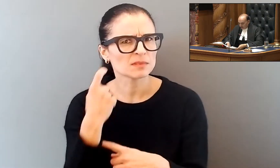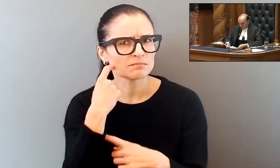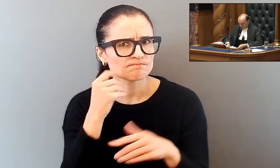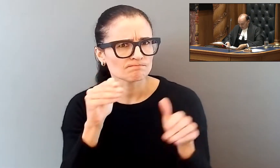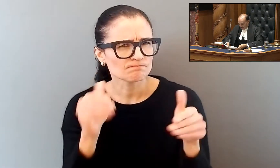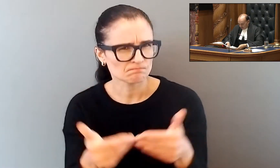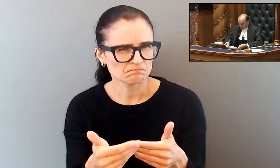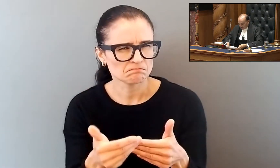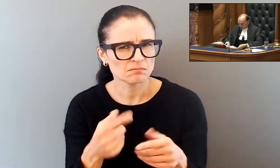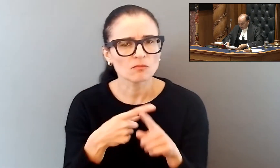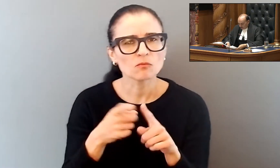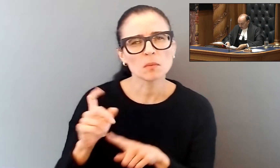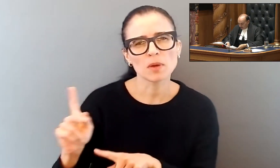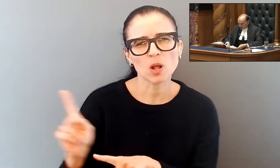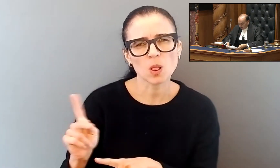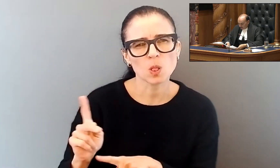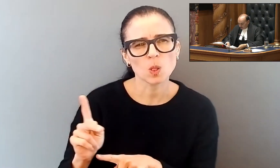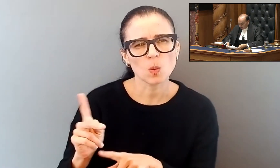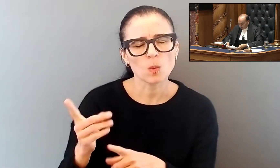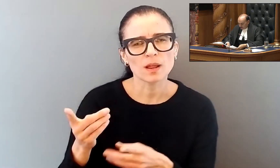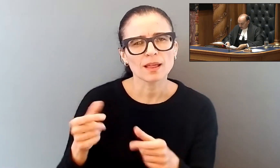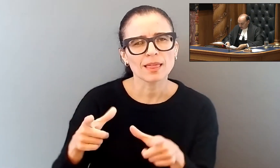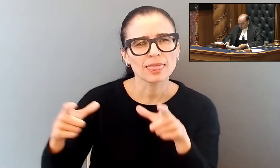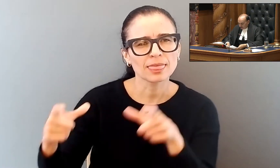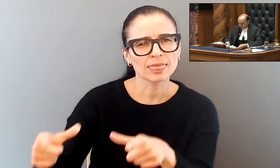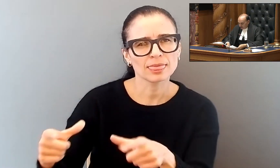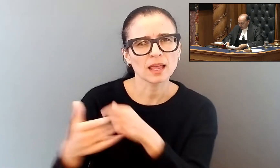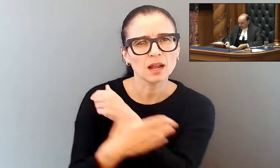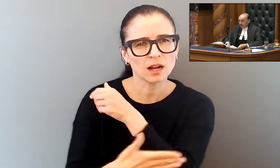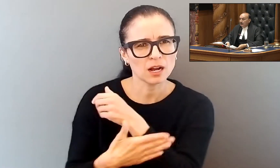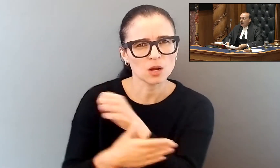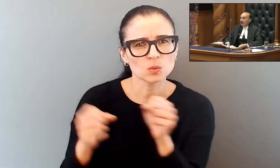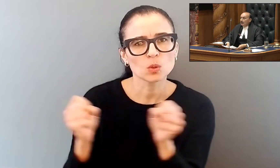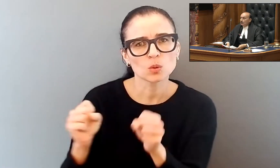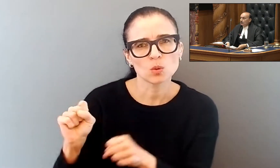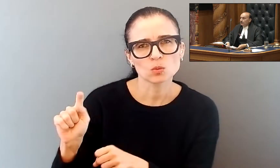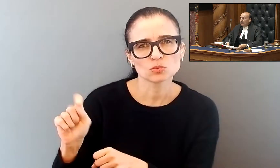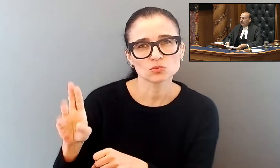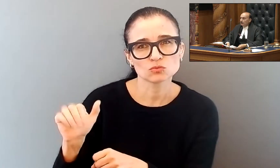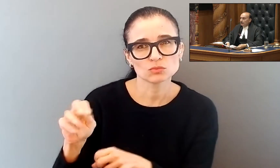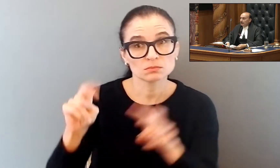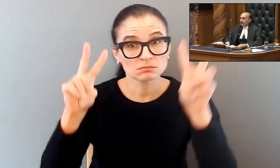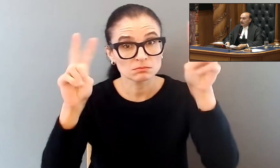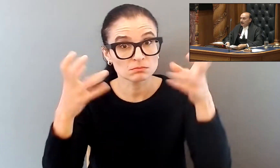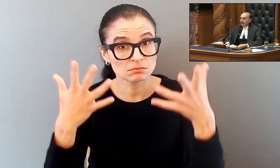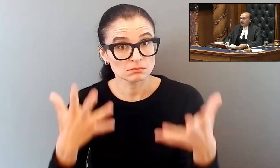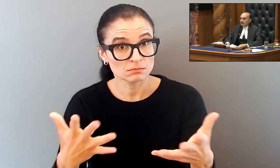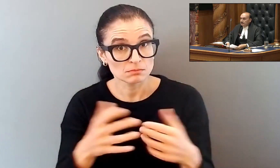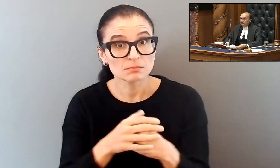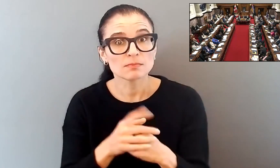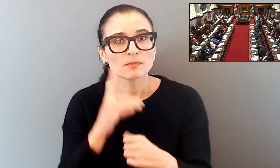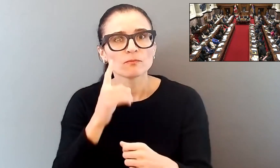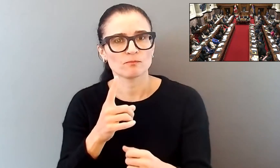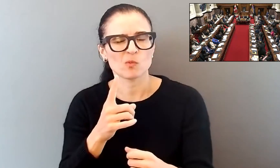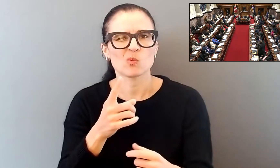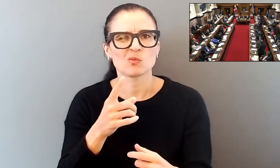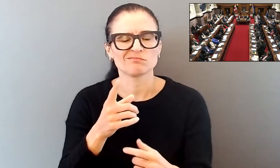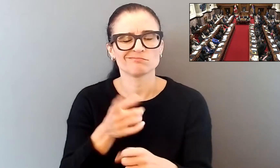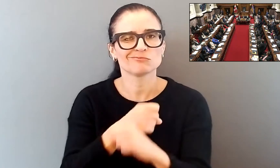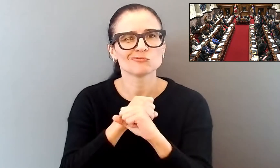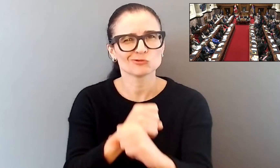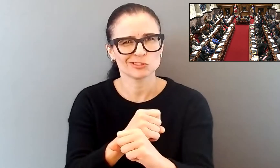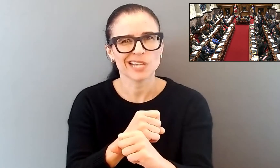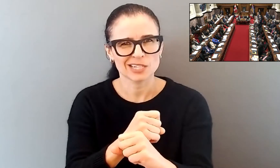Coldstream, intituled Protecting Minors from Gender Transition Act. All those in favor, please rise.